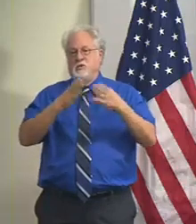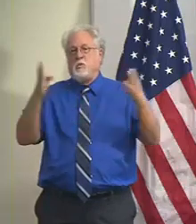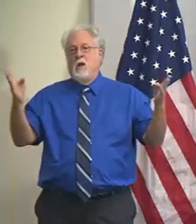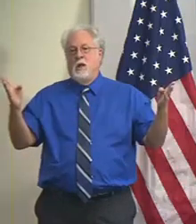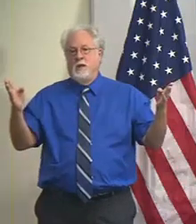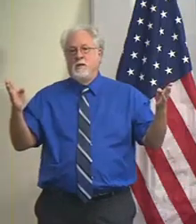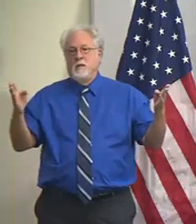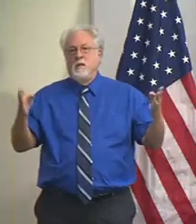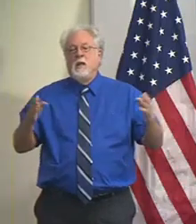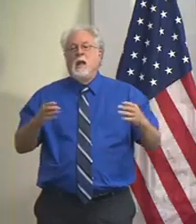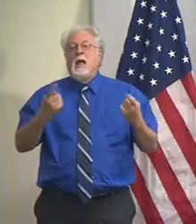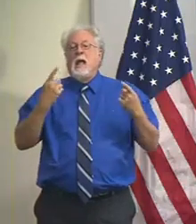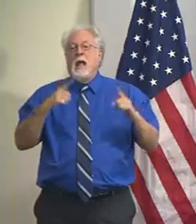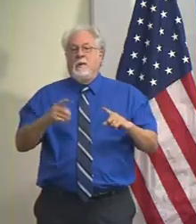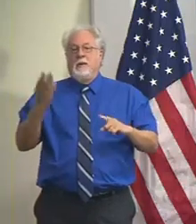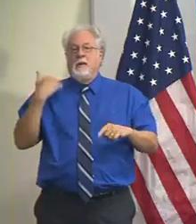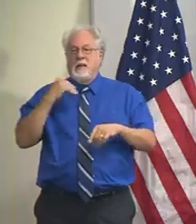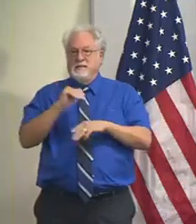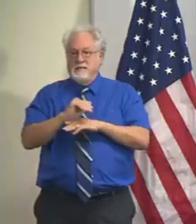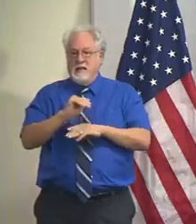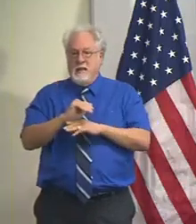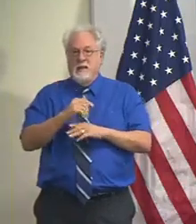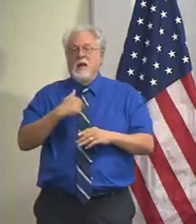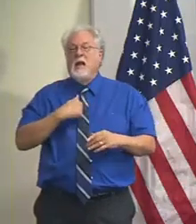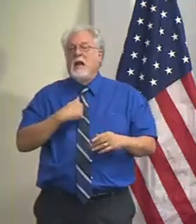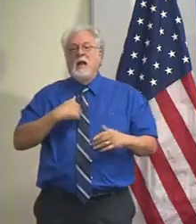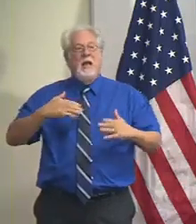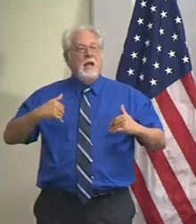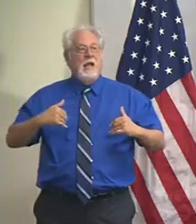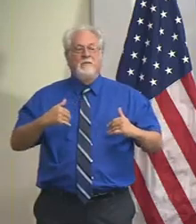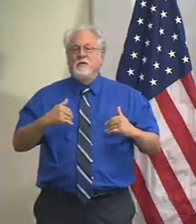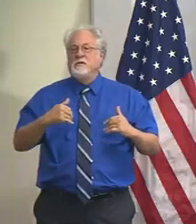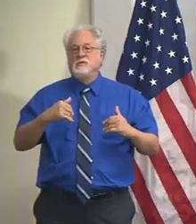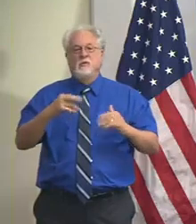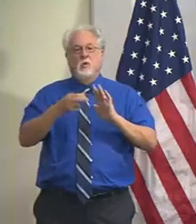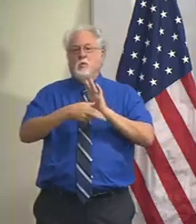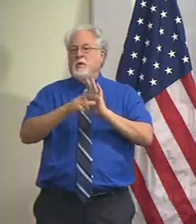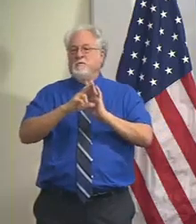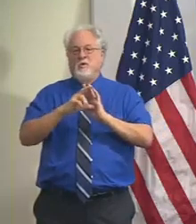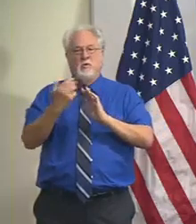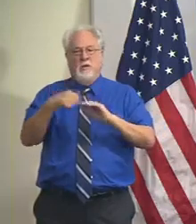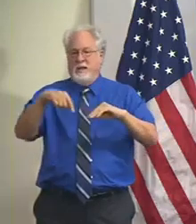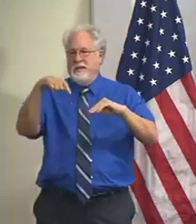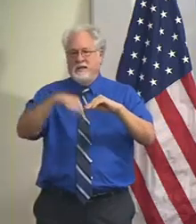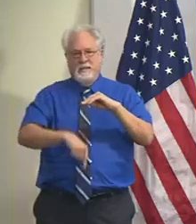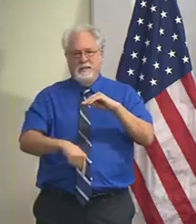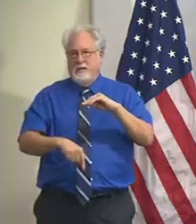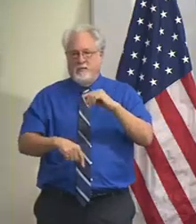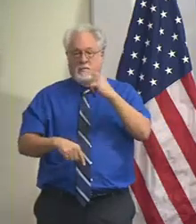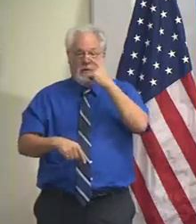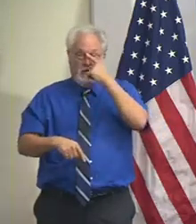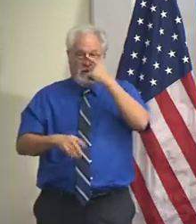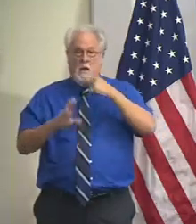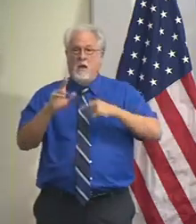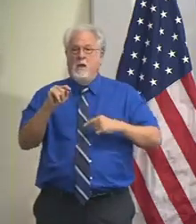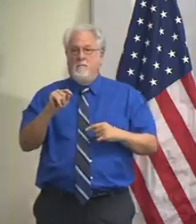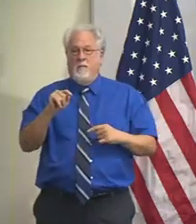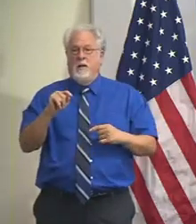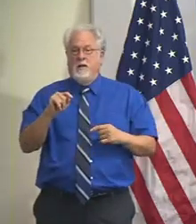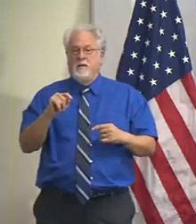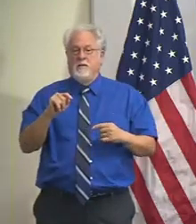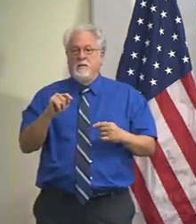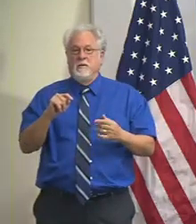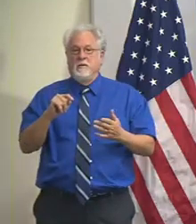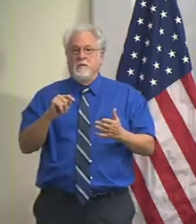country. It came out last night. I haven't been able to review it in any detail, but this is what